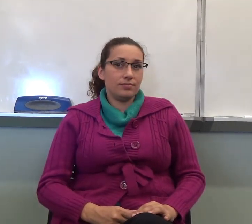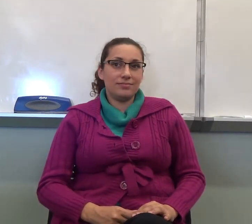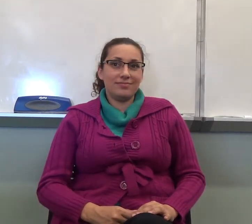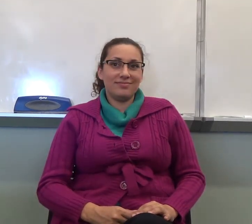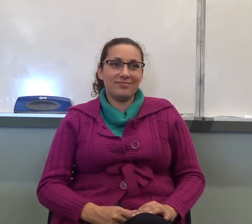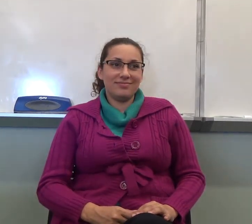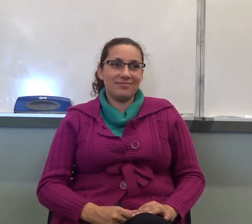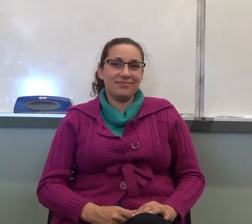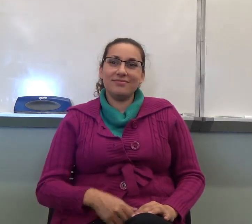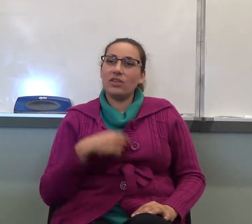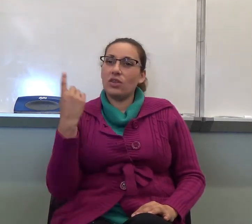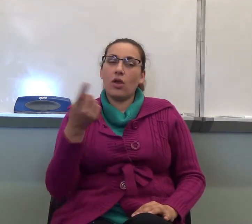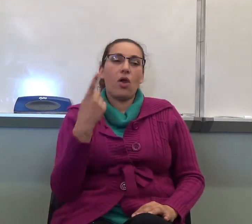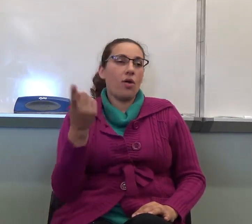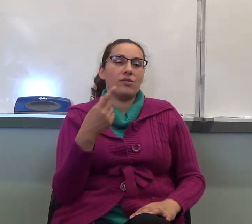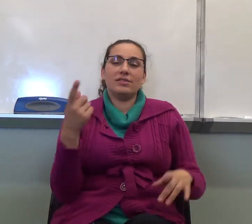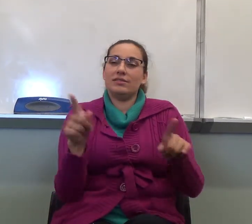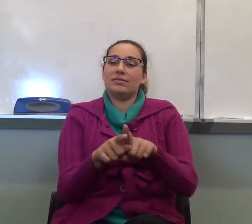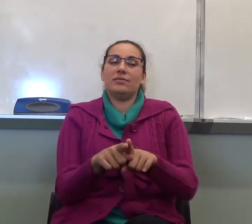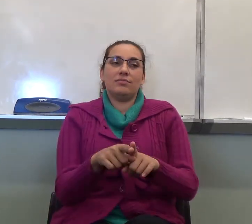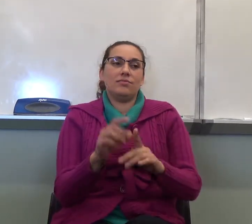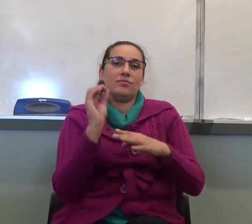again, are always fractions.